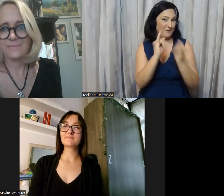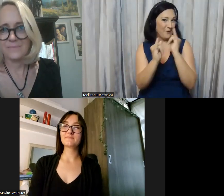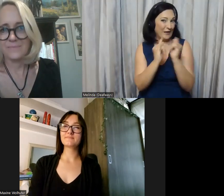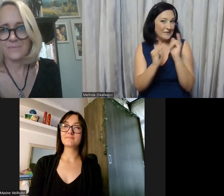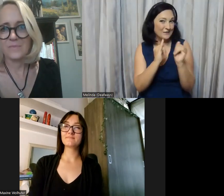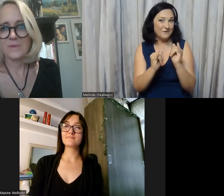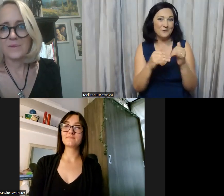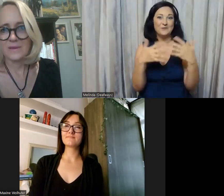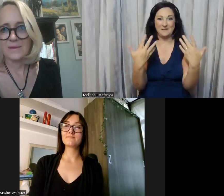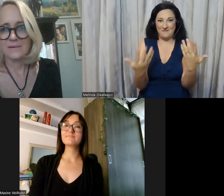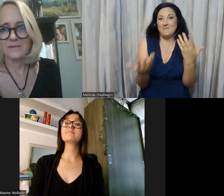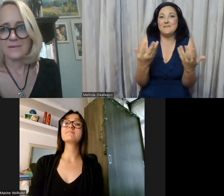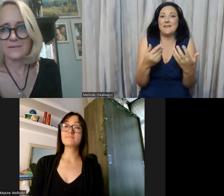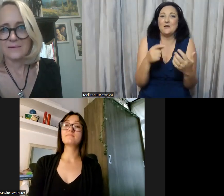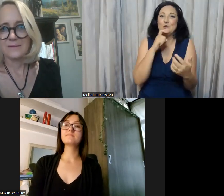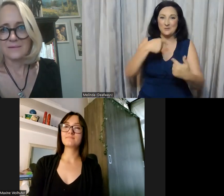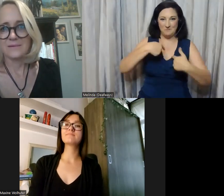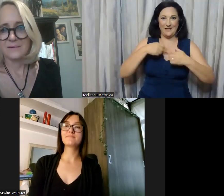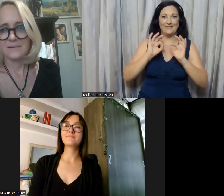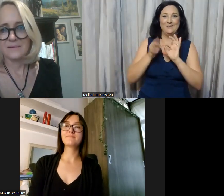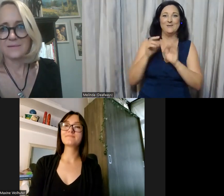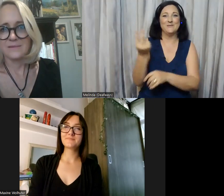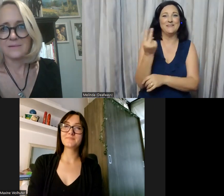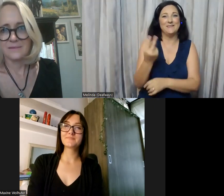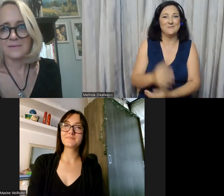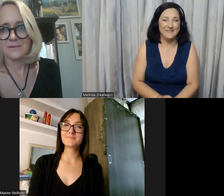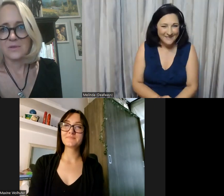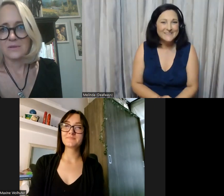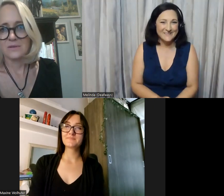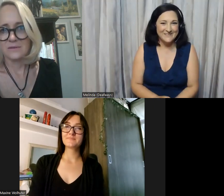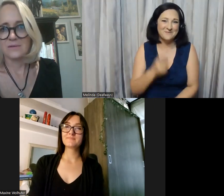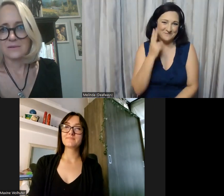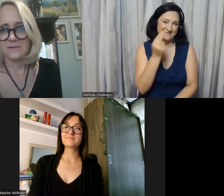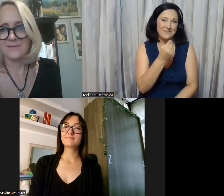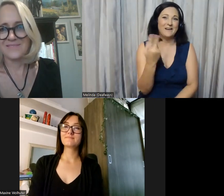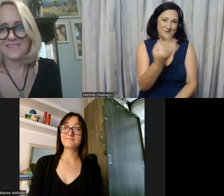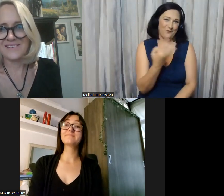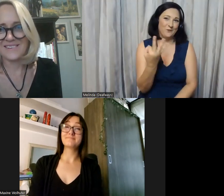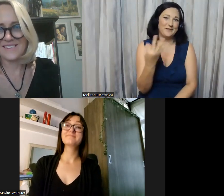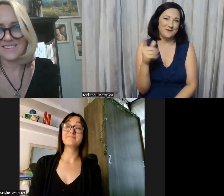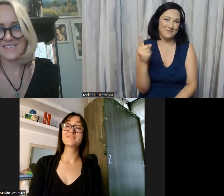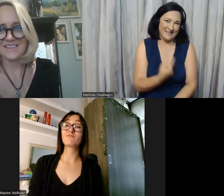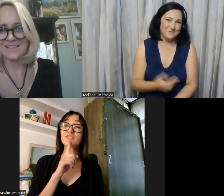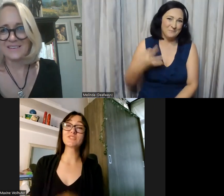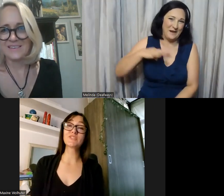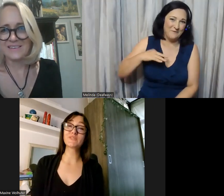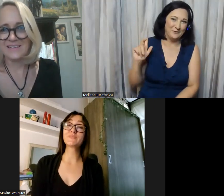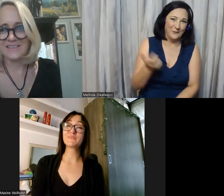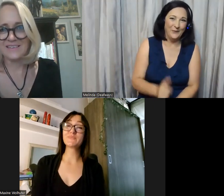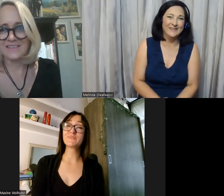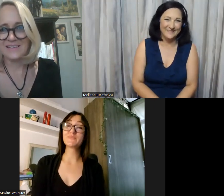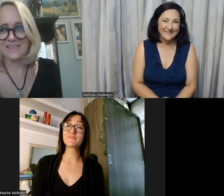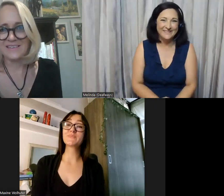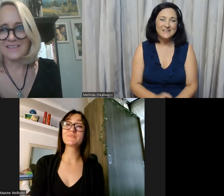when they see we've got an interview, then maybe they can use me as the interpreter as well. So it will be very nice for all three of us. We'll